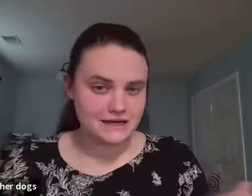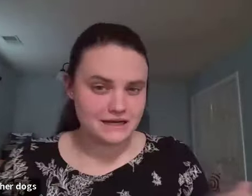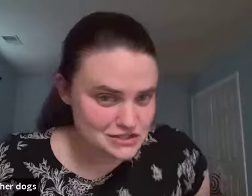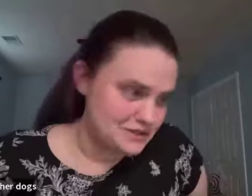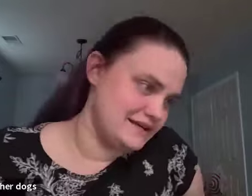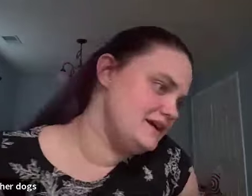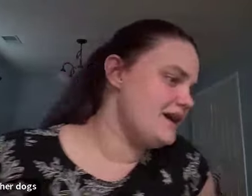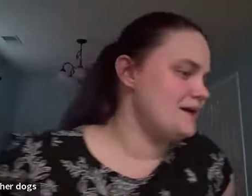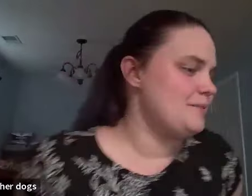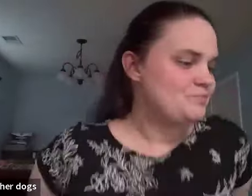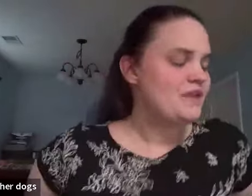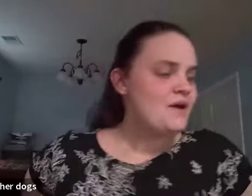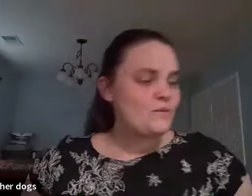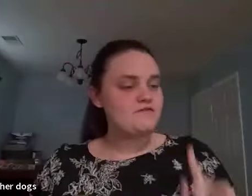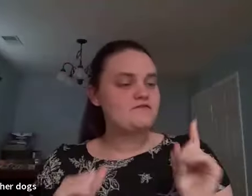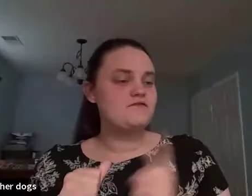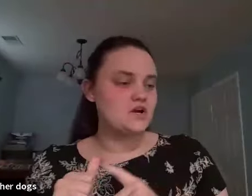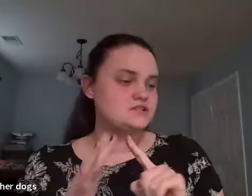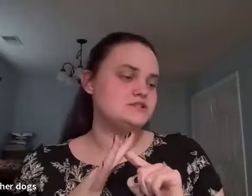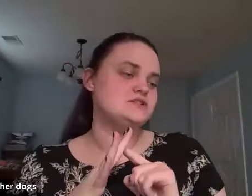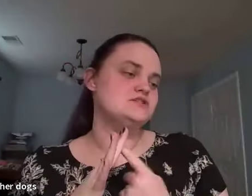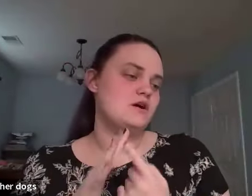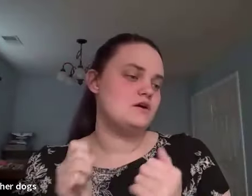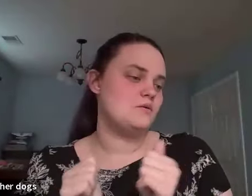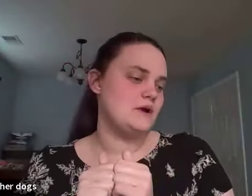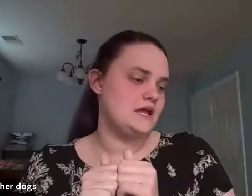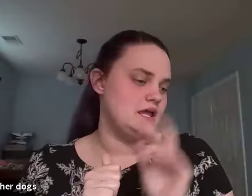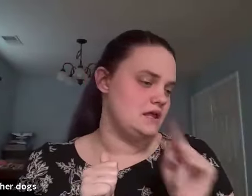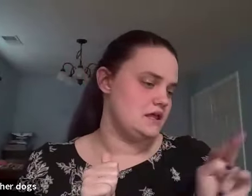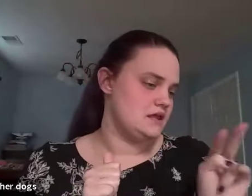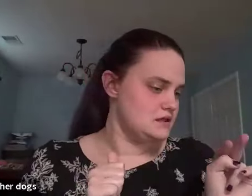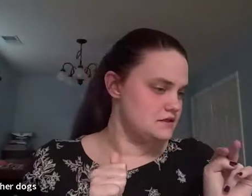get started. We're first gonna start with